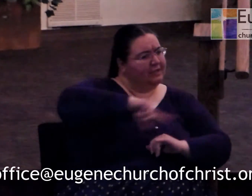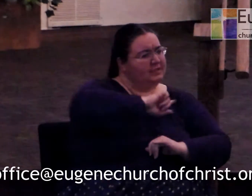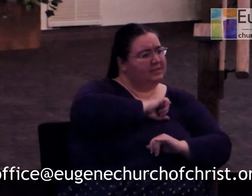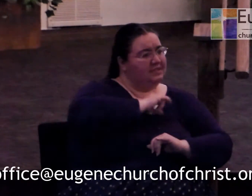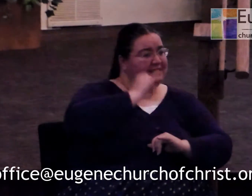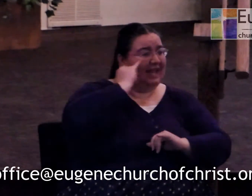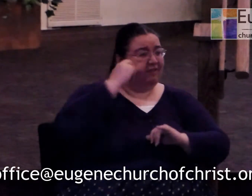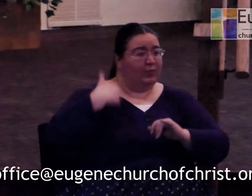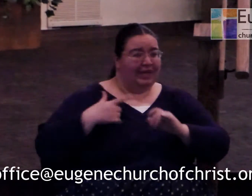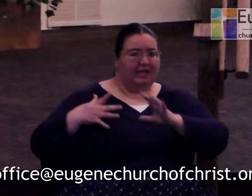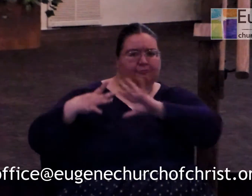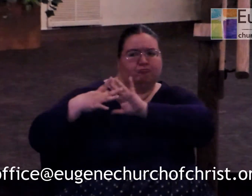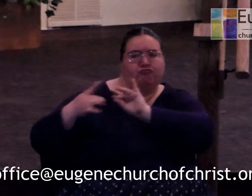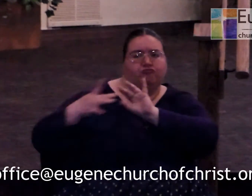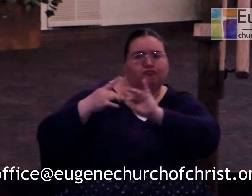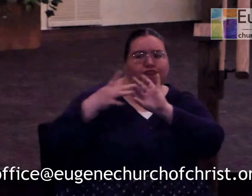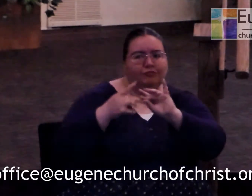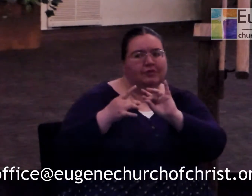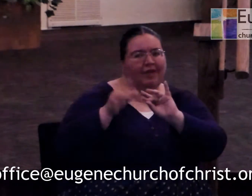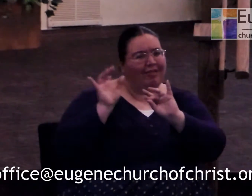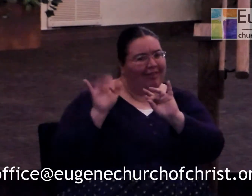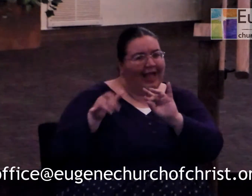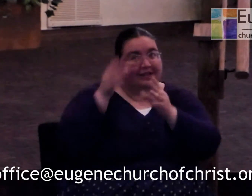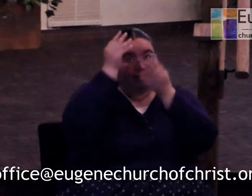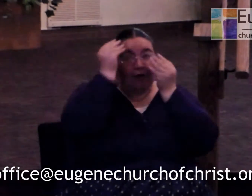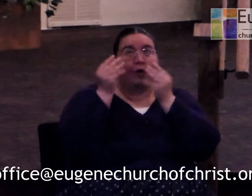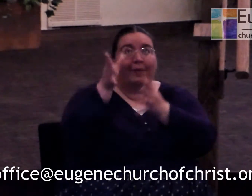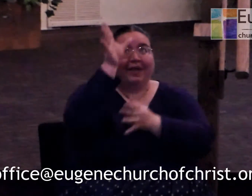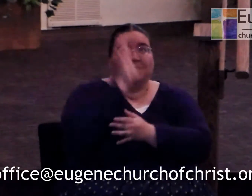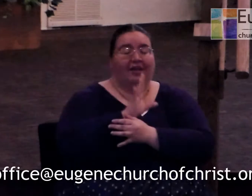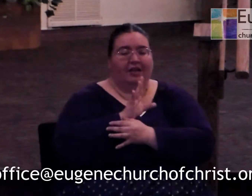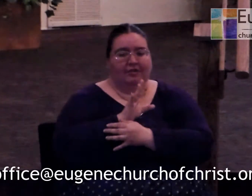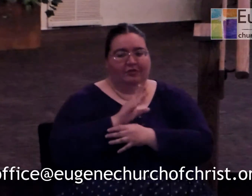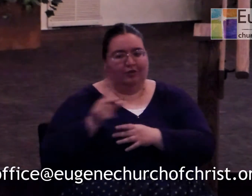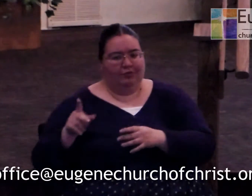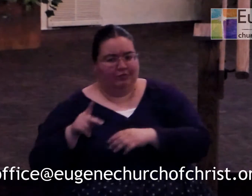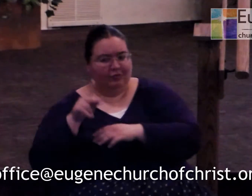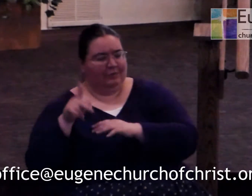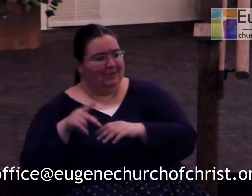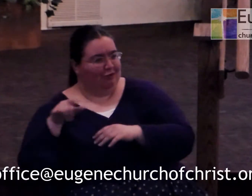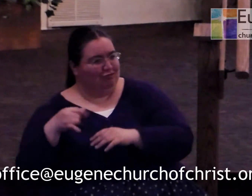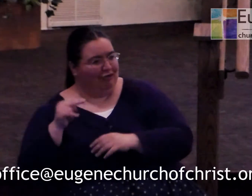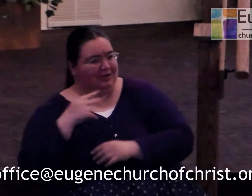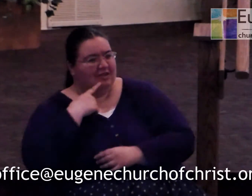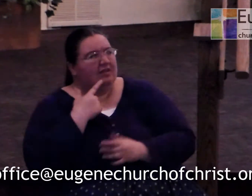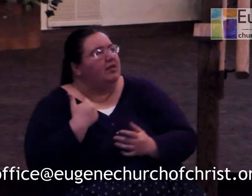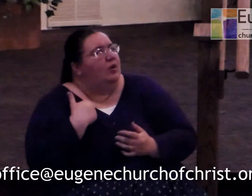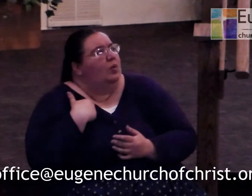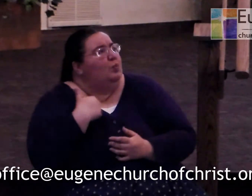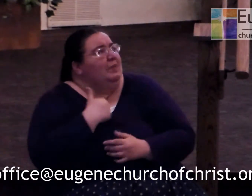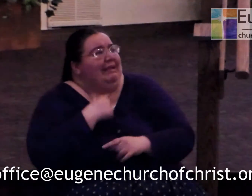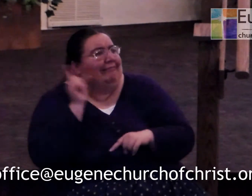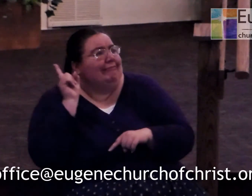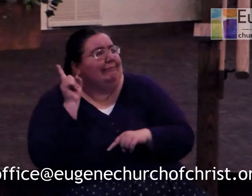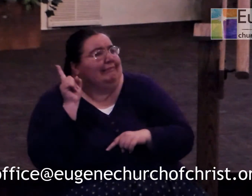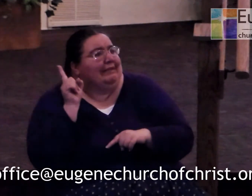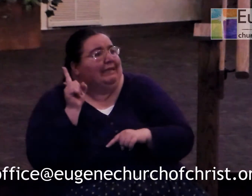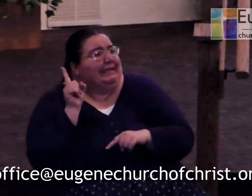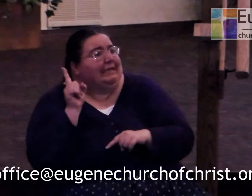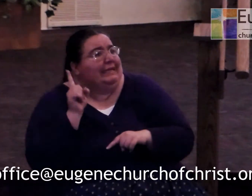For we cannot help but speaking about what we have seen and heard. We cannot help